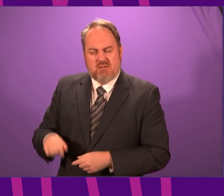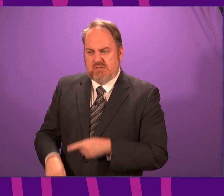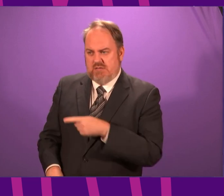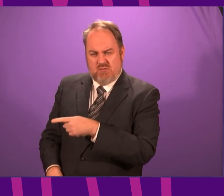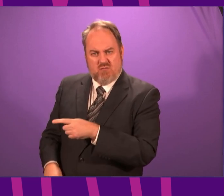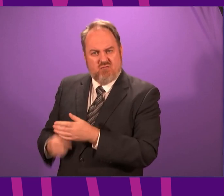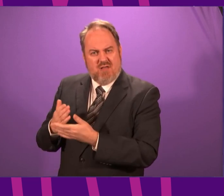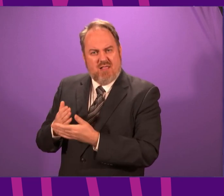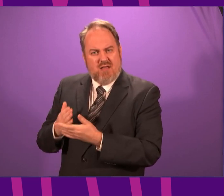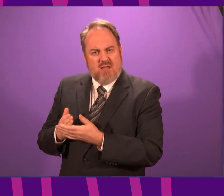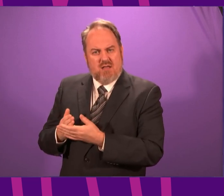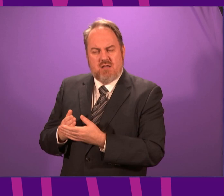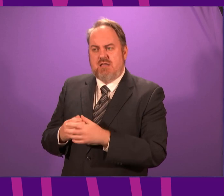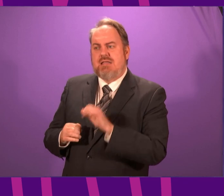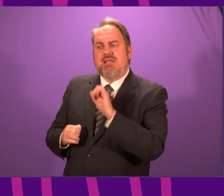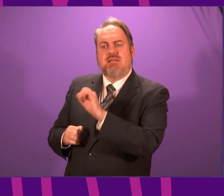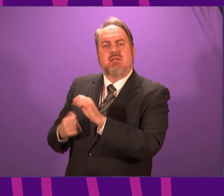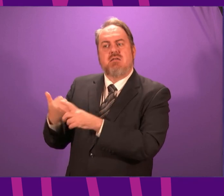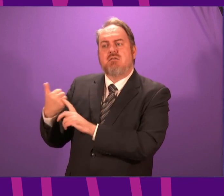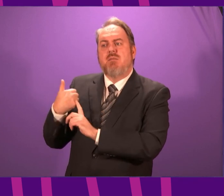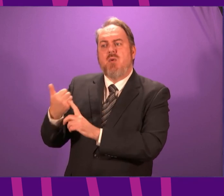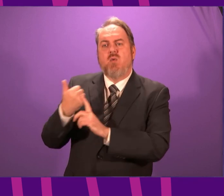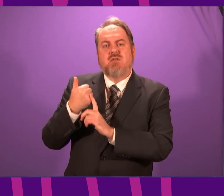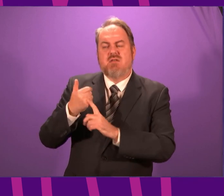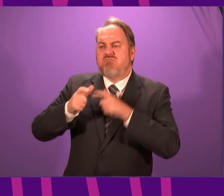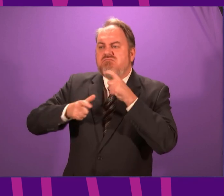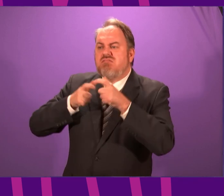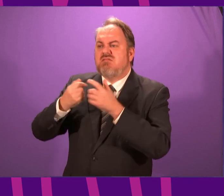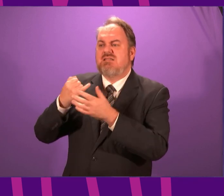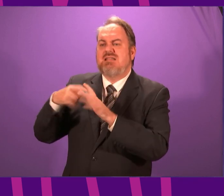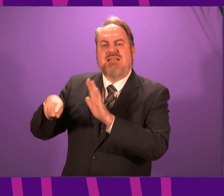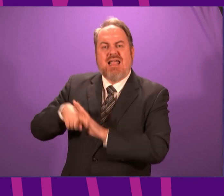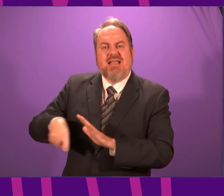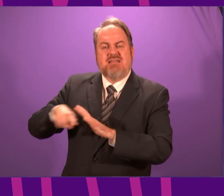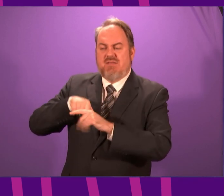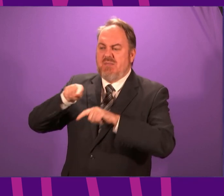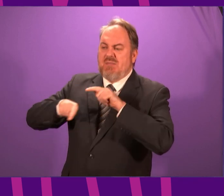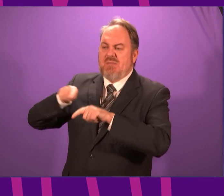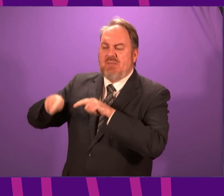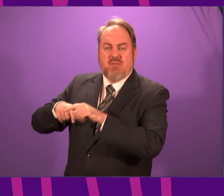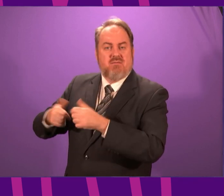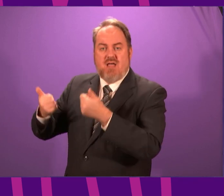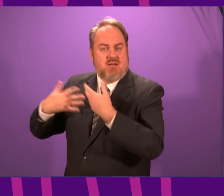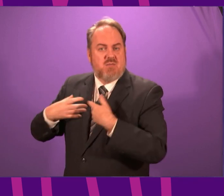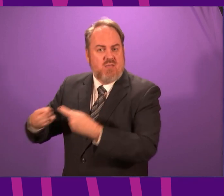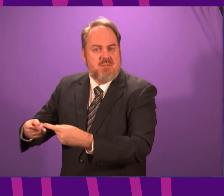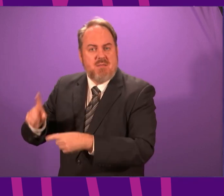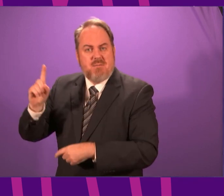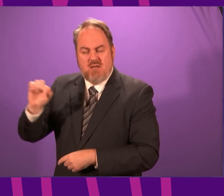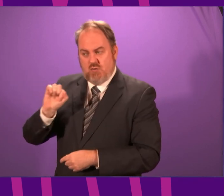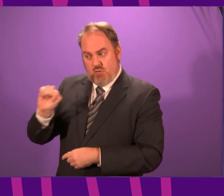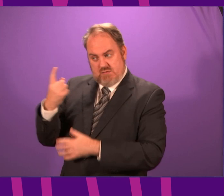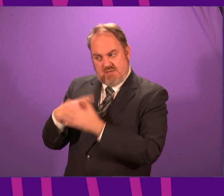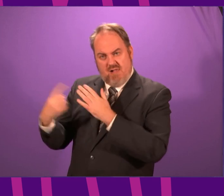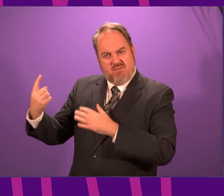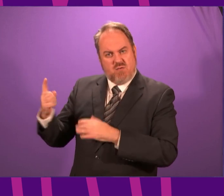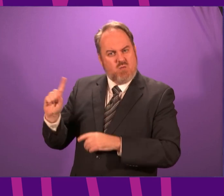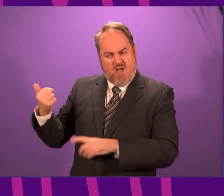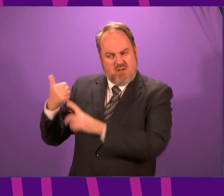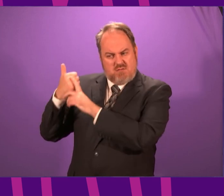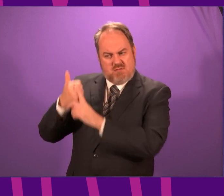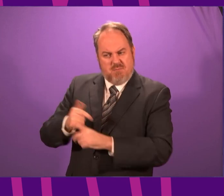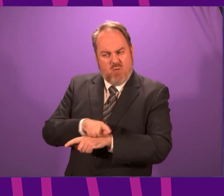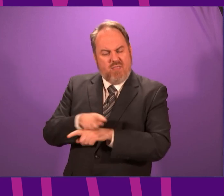Just as he is not responsible for the comments of his supporters, there is no party leader in this parliament is responsible for the people who support them.